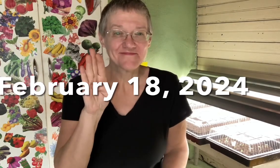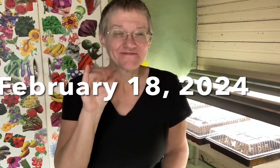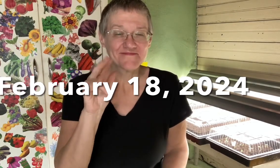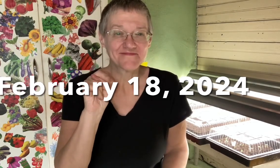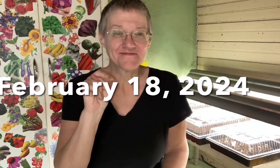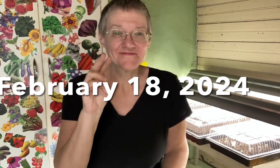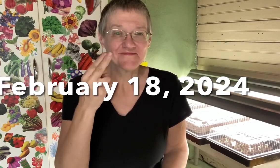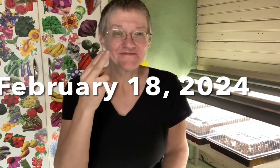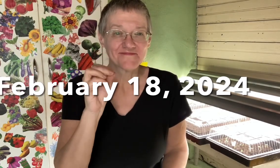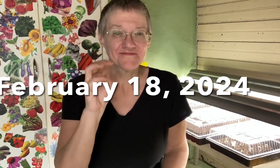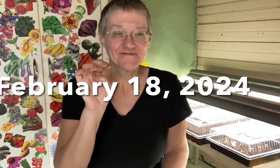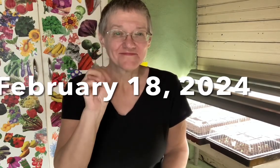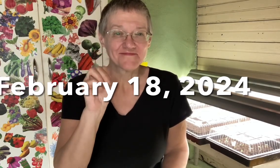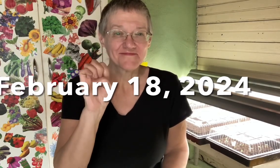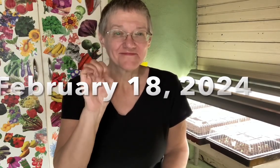Urban Homestead.